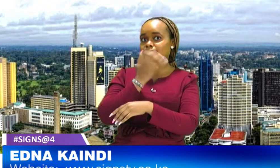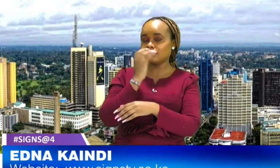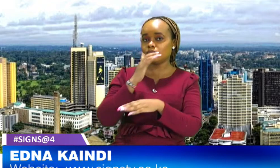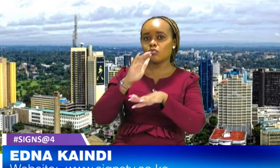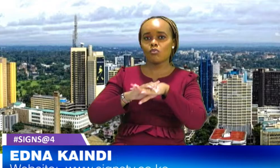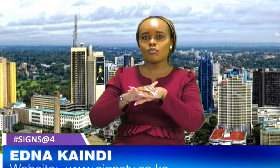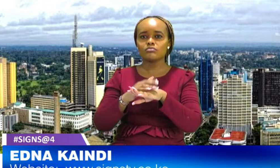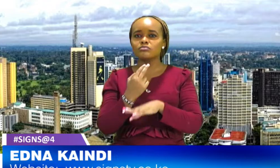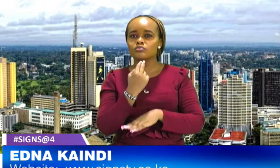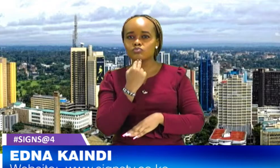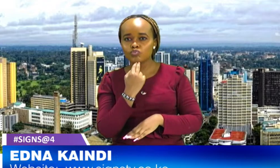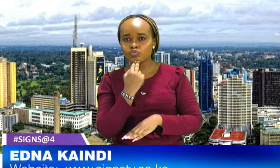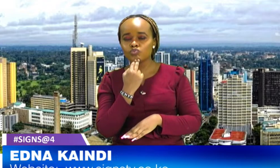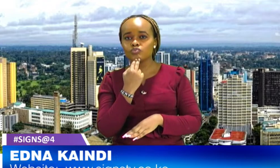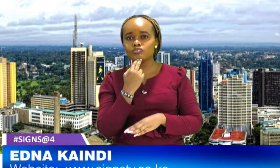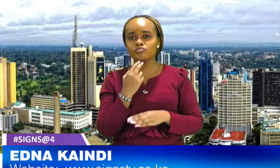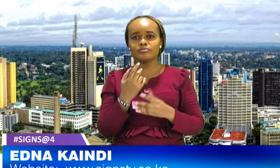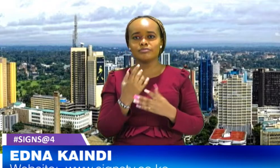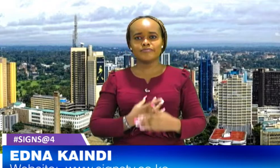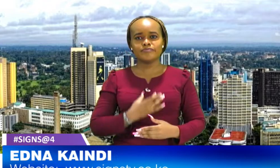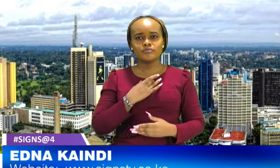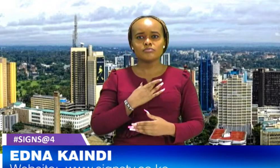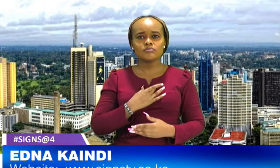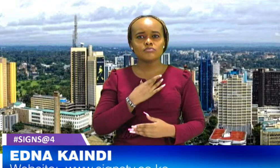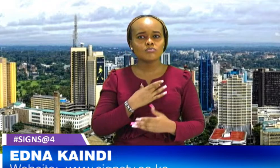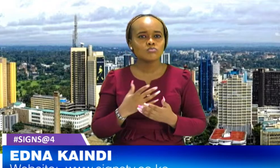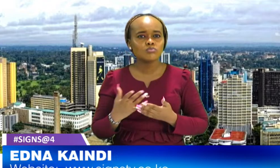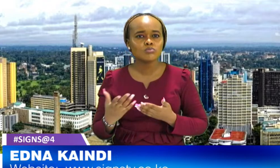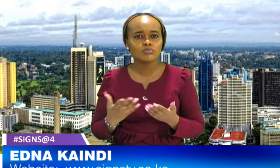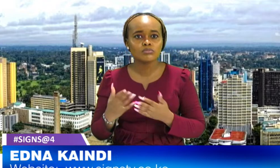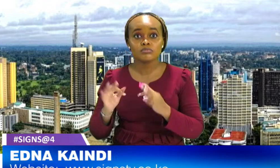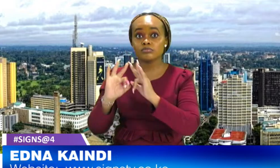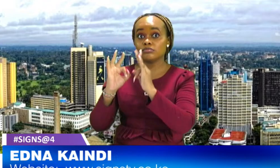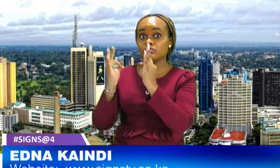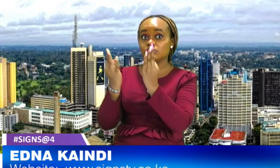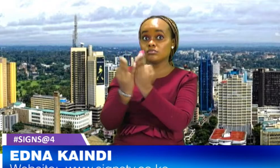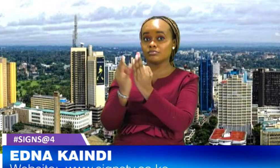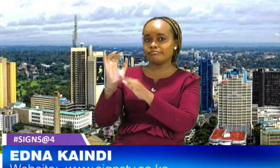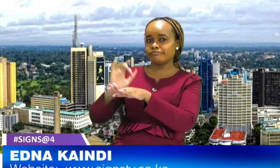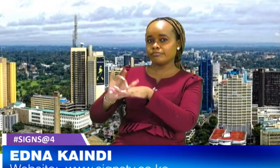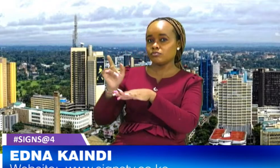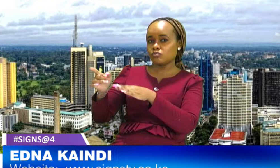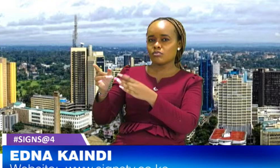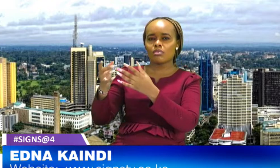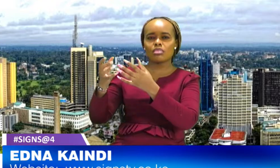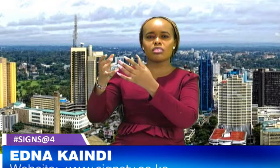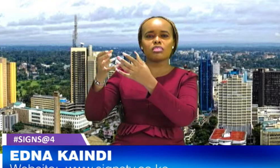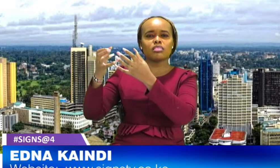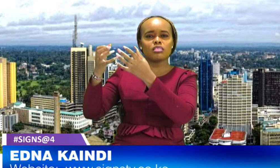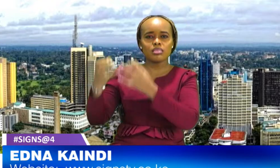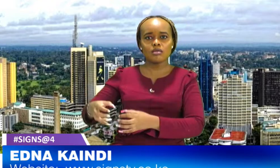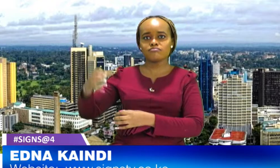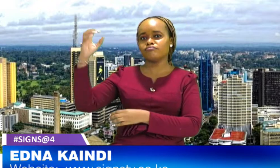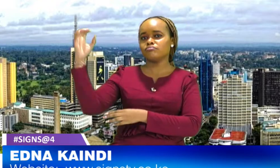Deputy President Rigathi Gachagua on Tuesday visited several families affected by heavy